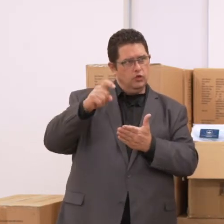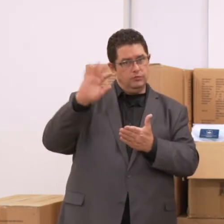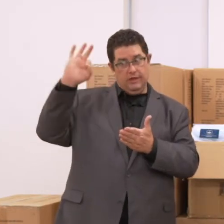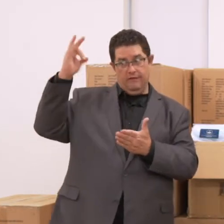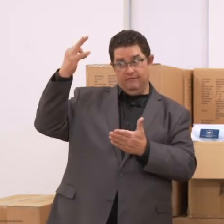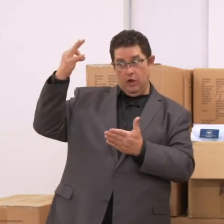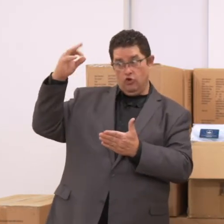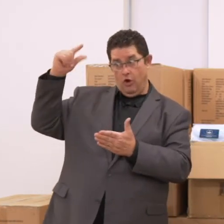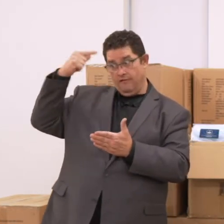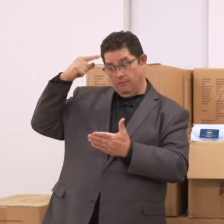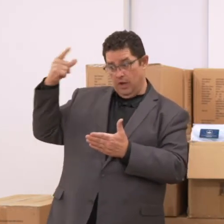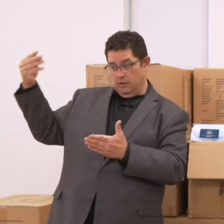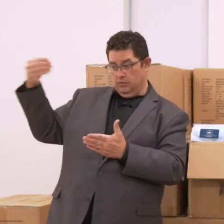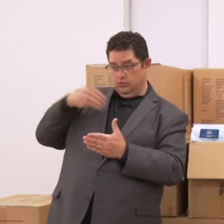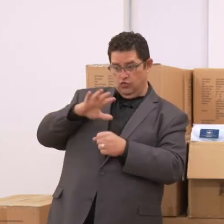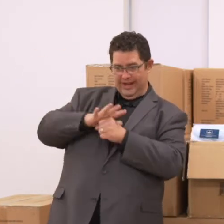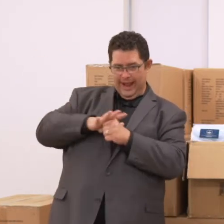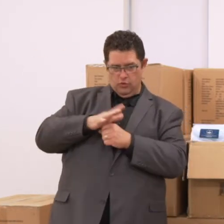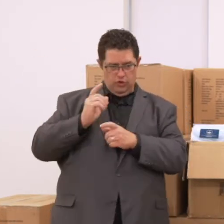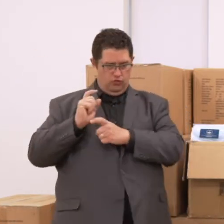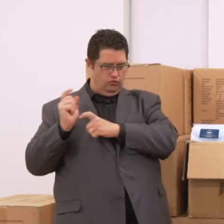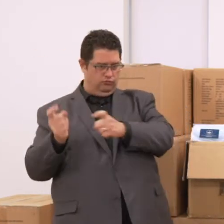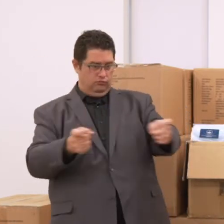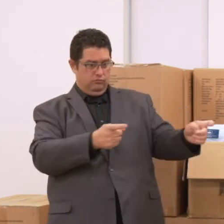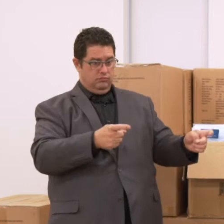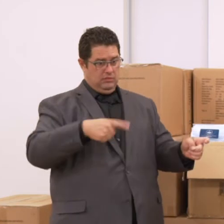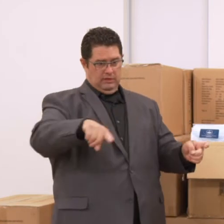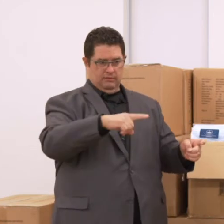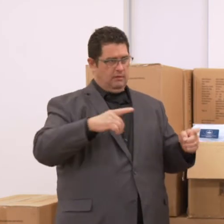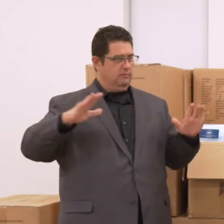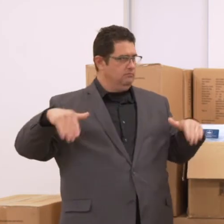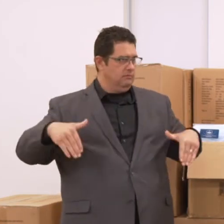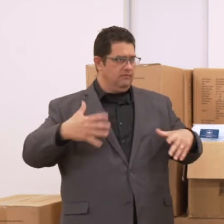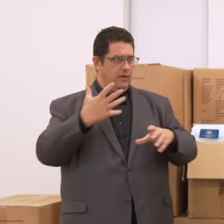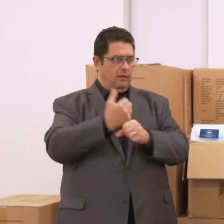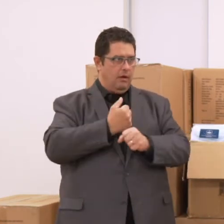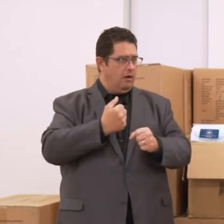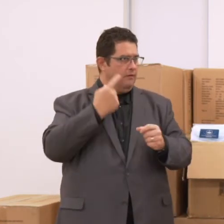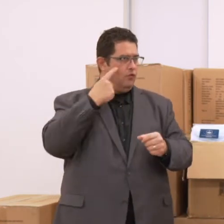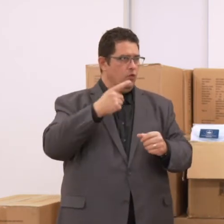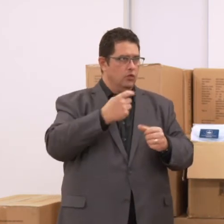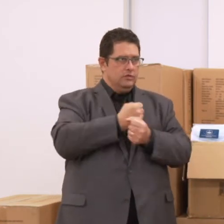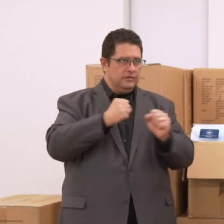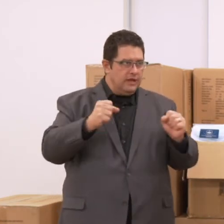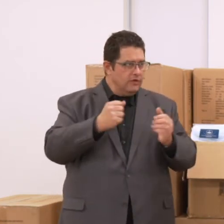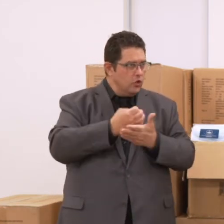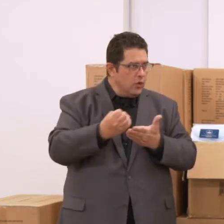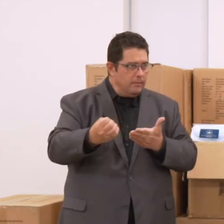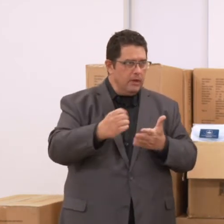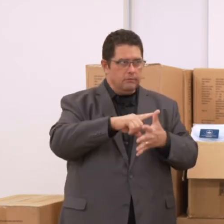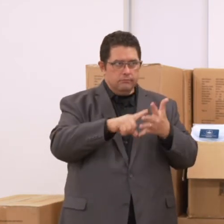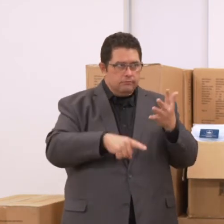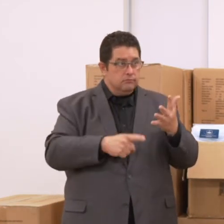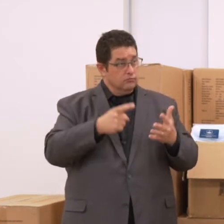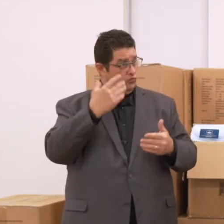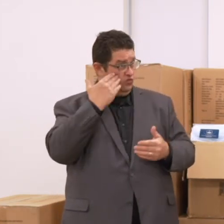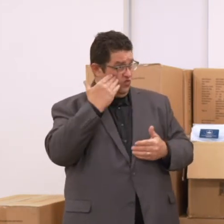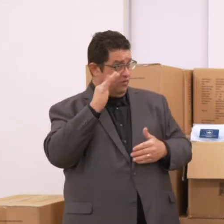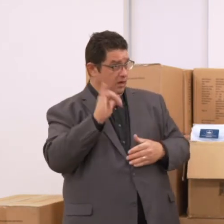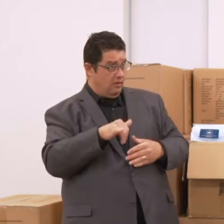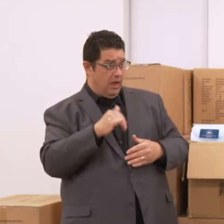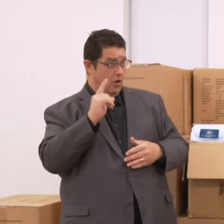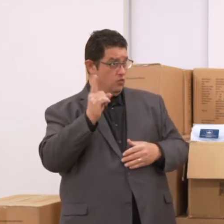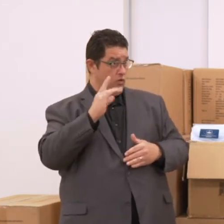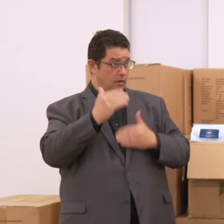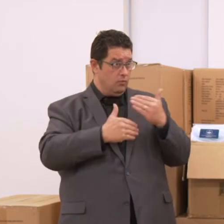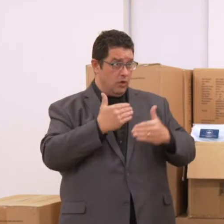to the county to these local municipalities to help with safety equipment and the rest. Do you know about that, where that